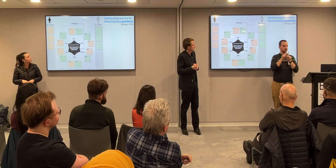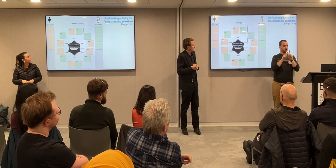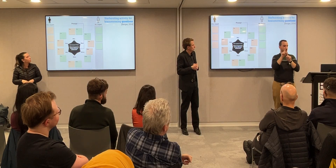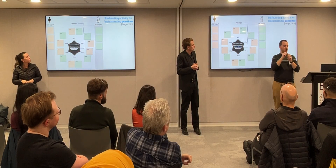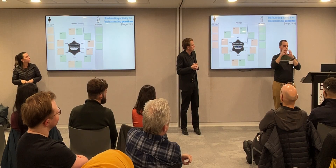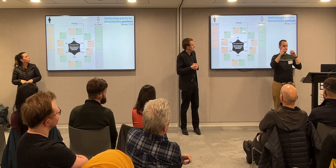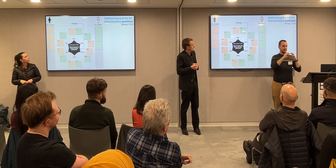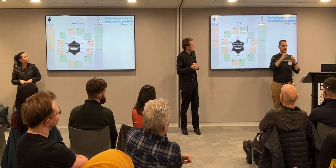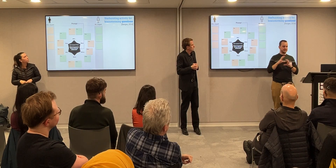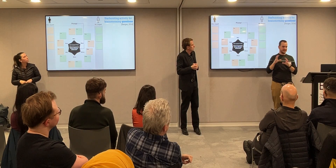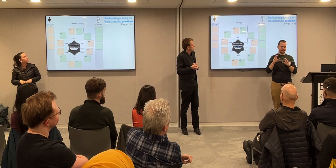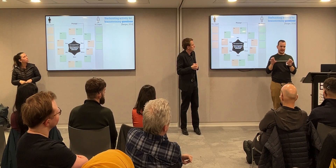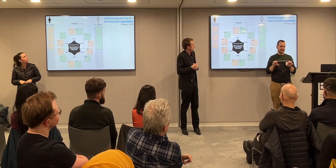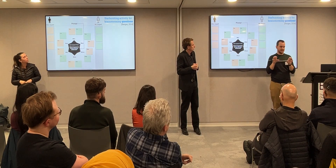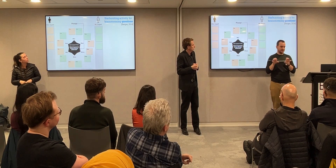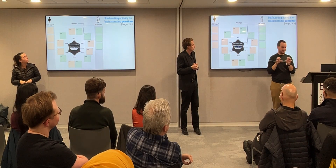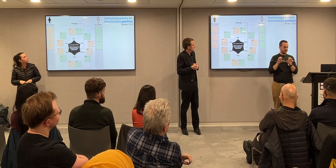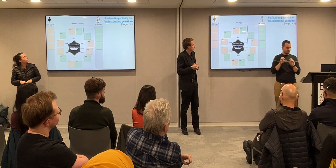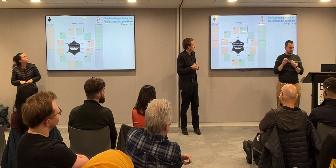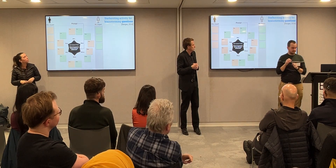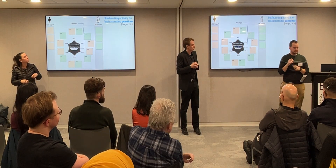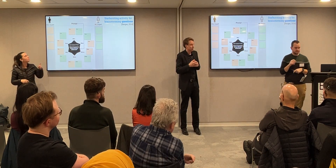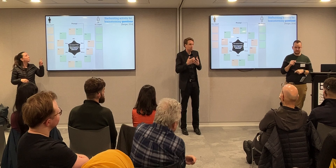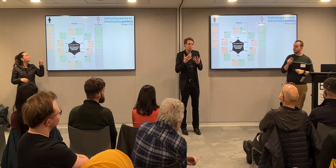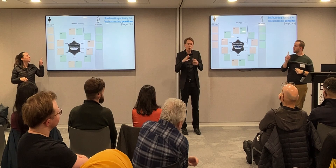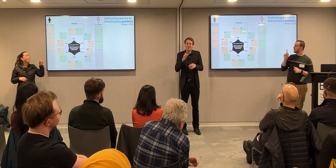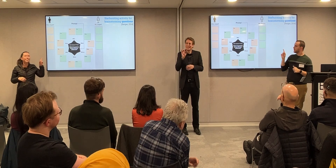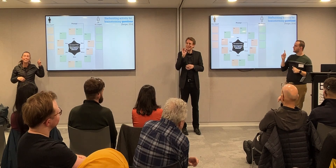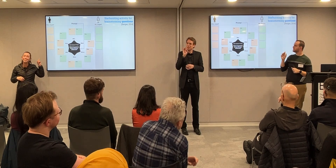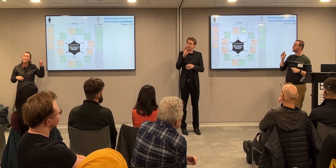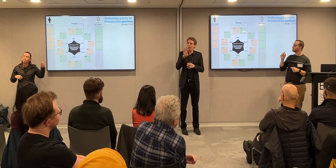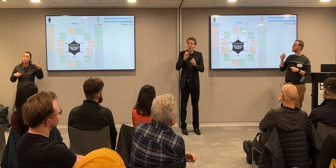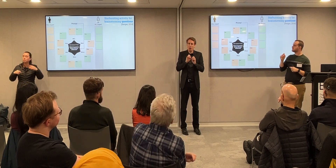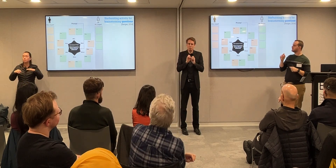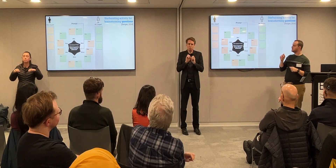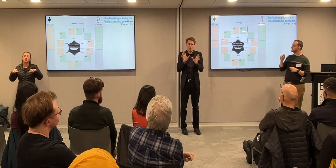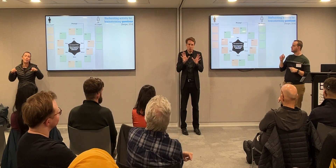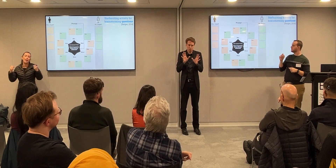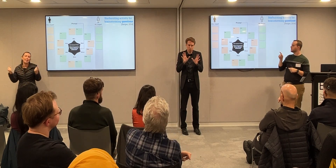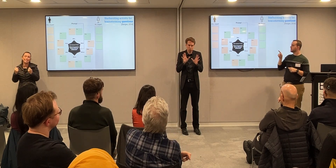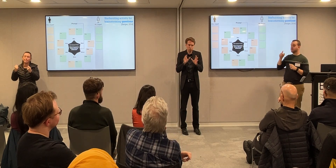We did something called a starbursting activity.